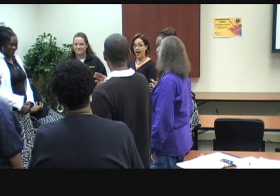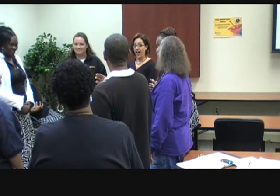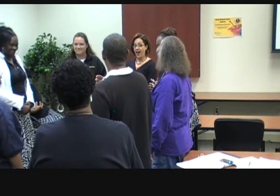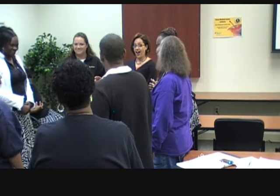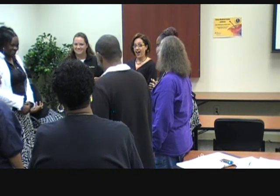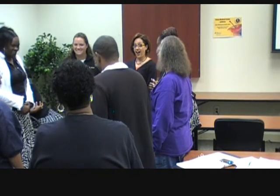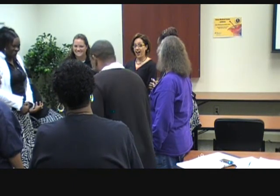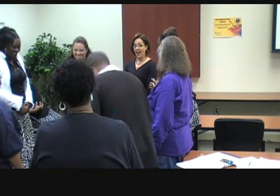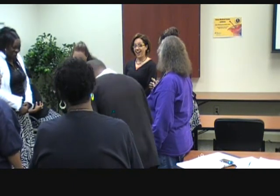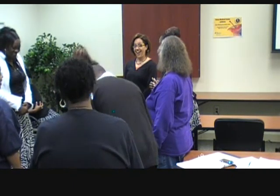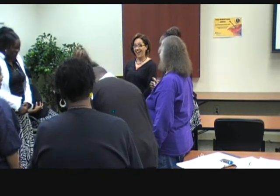I just